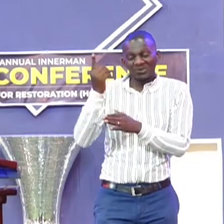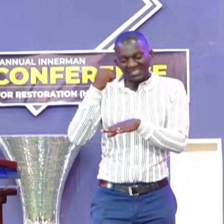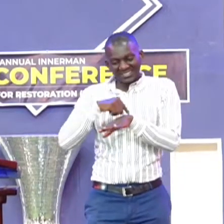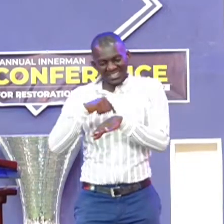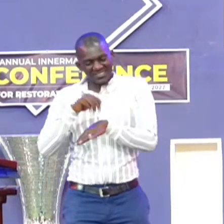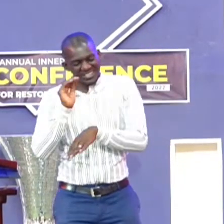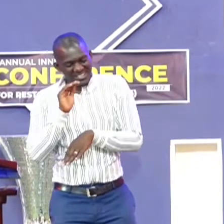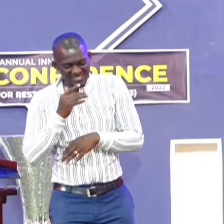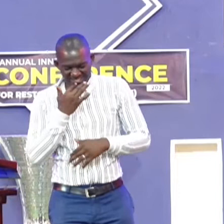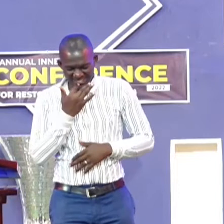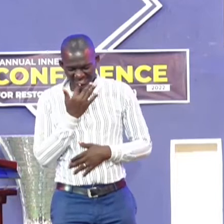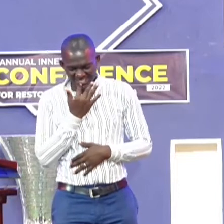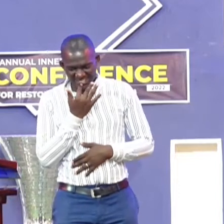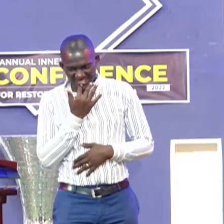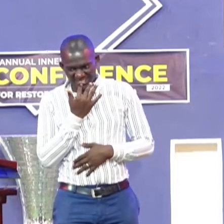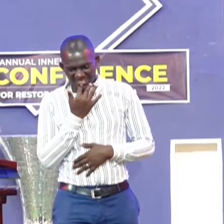Because someone rose the question.